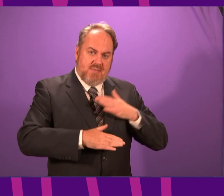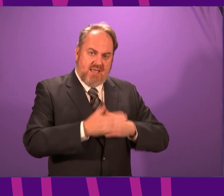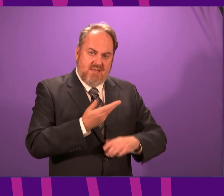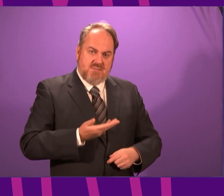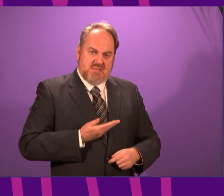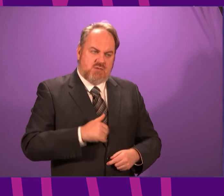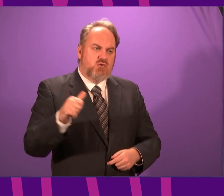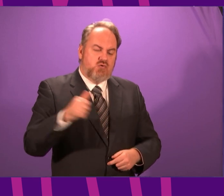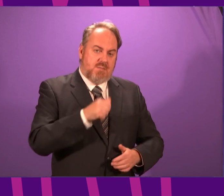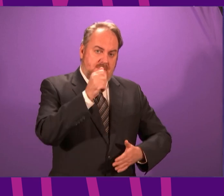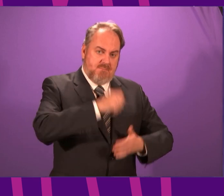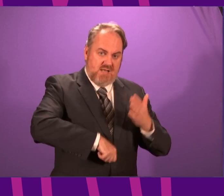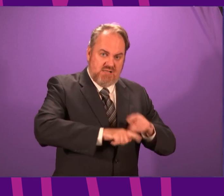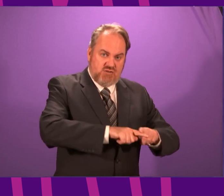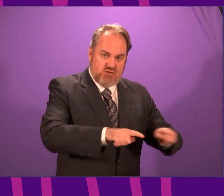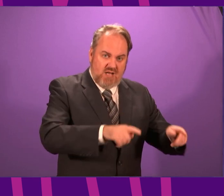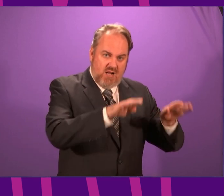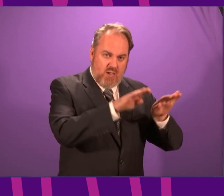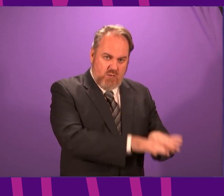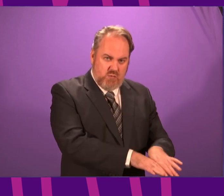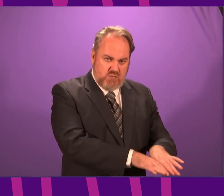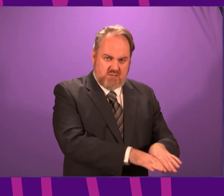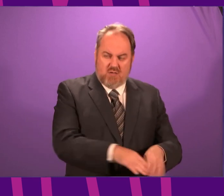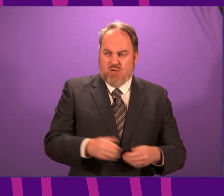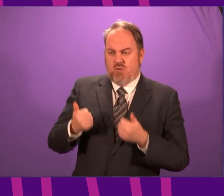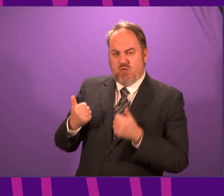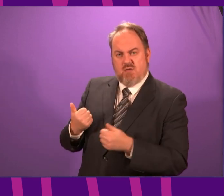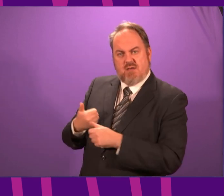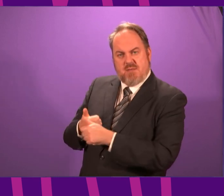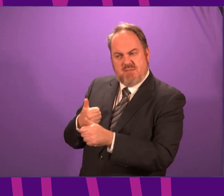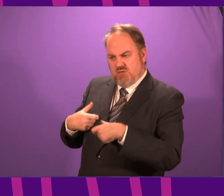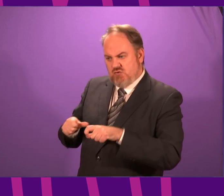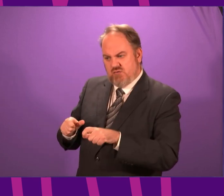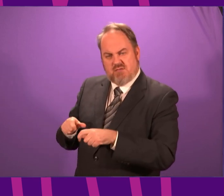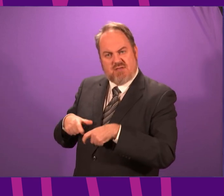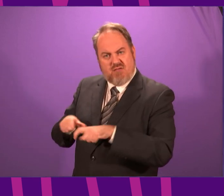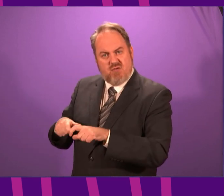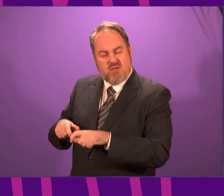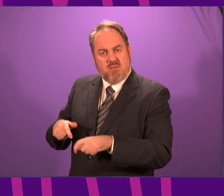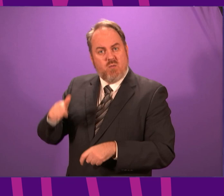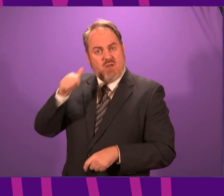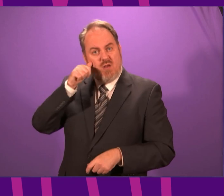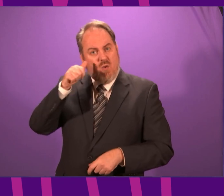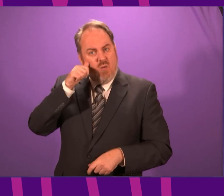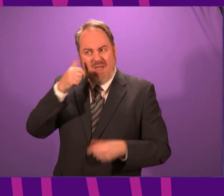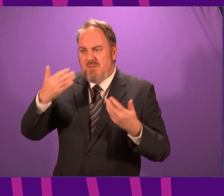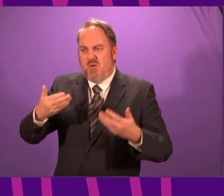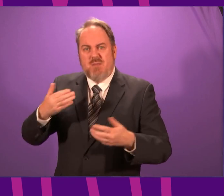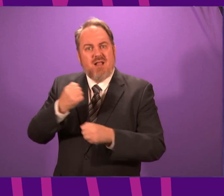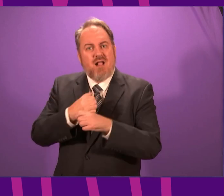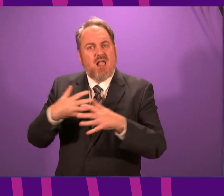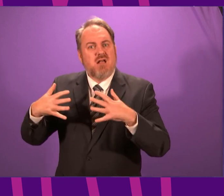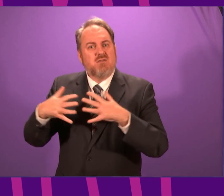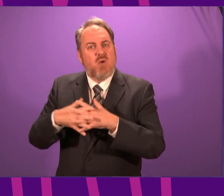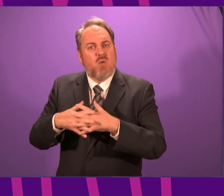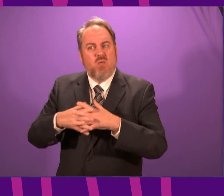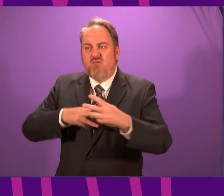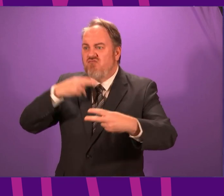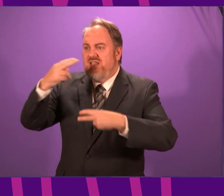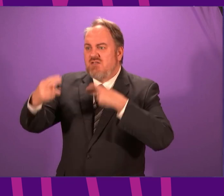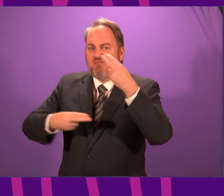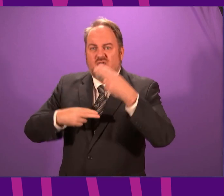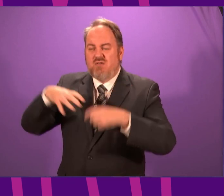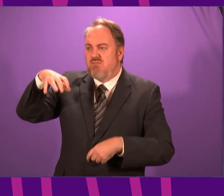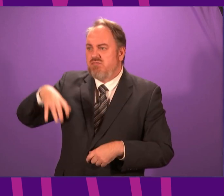well documented. You only have to drive through a city like Glasgow to see the rise in the to-let signs where a restaurant or a cafe